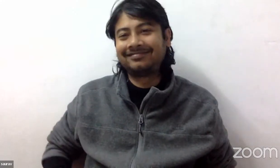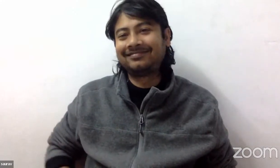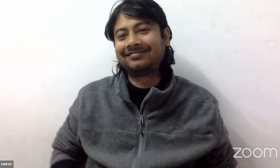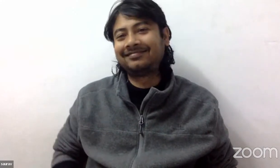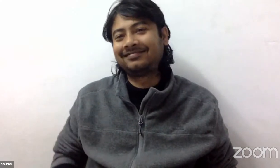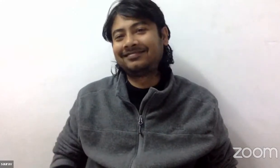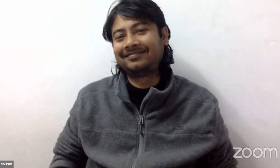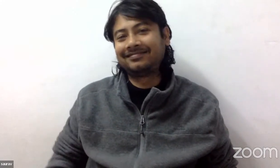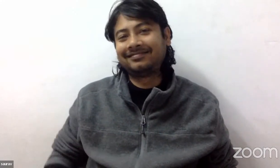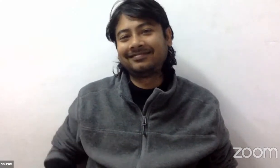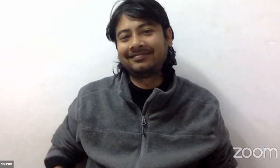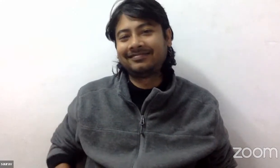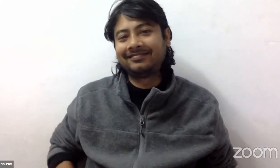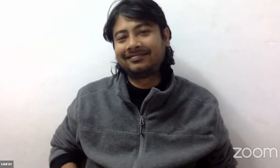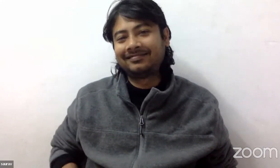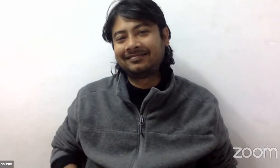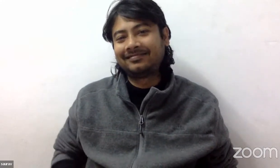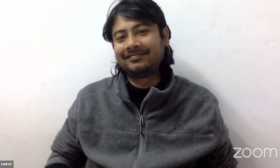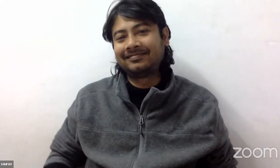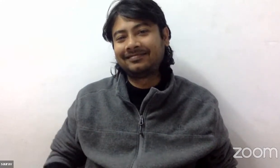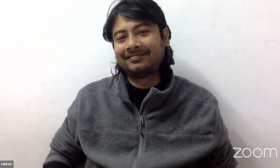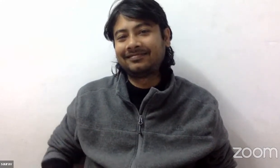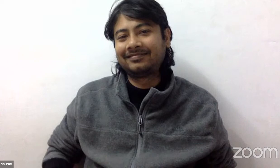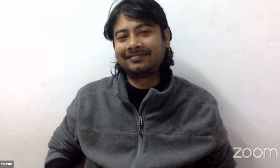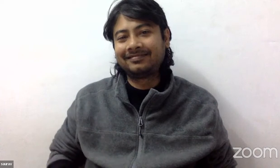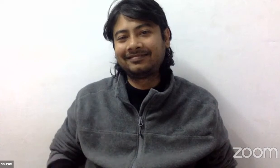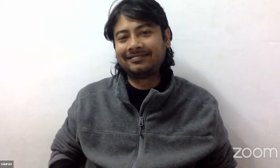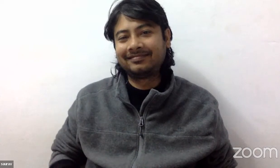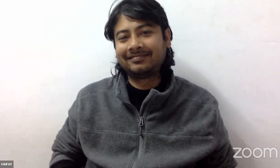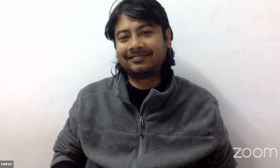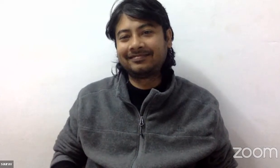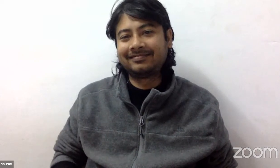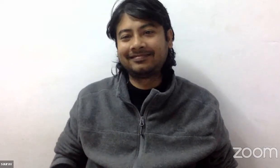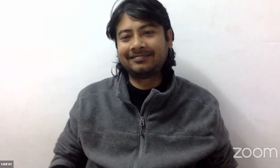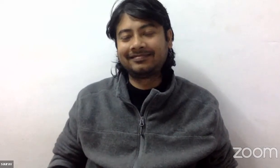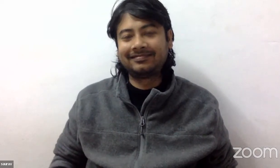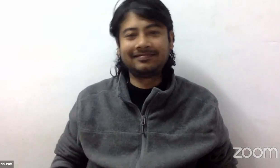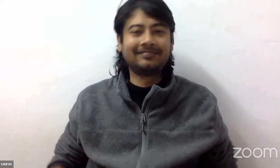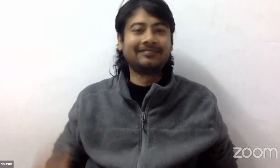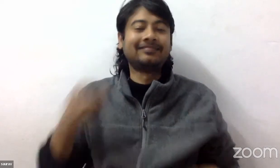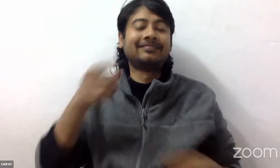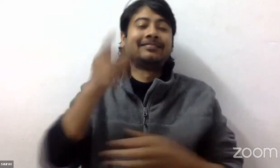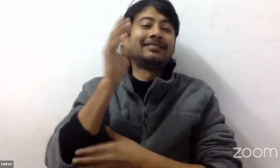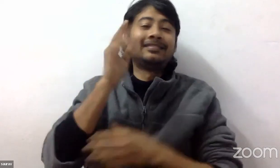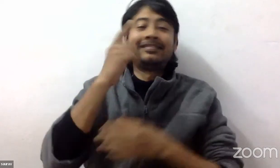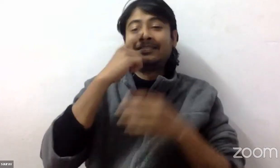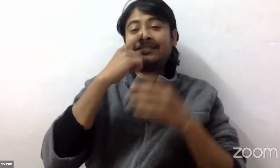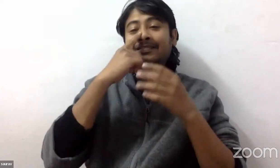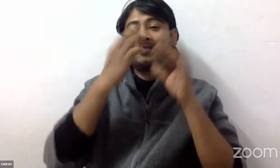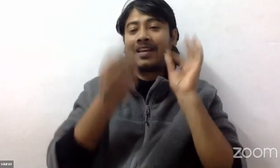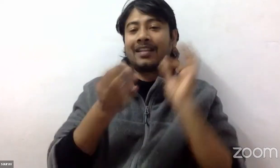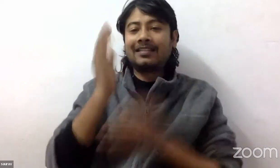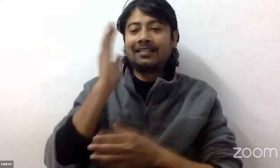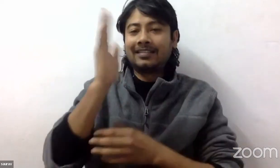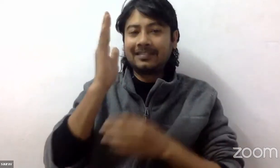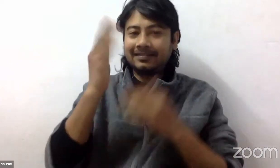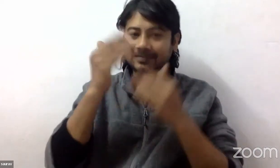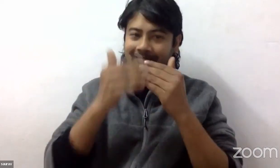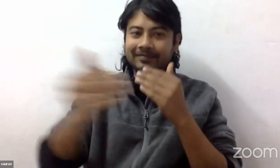later. Yeah, sure. Okay, fine. Thank you. So we'll continue. So we were, I'm trying to understand